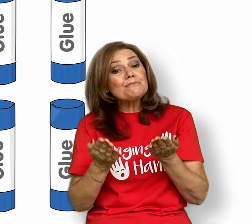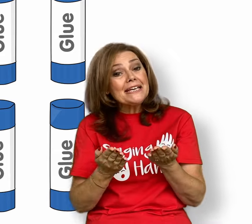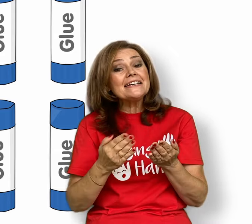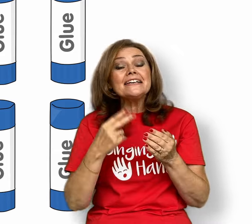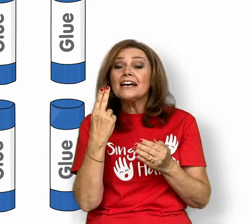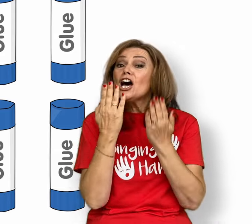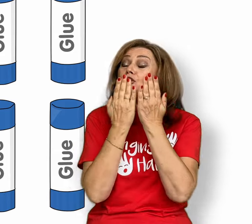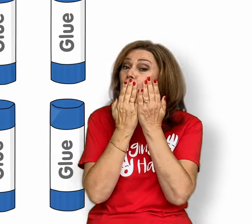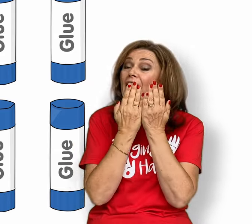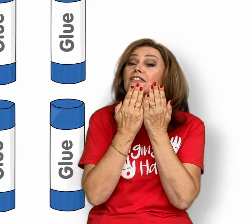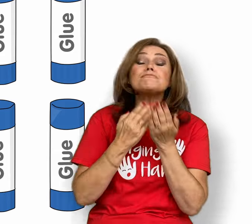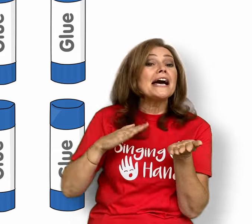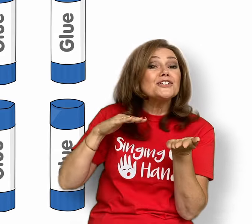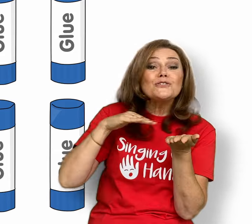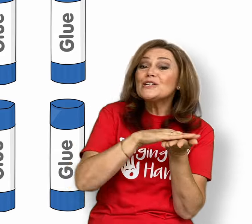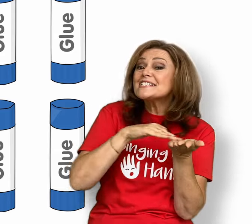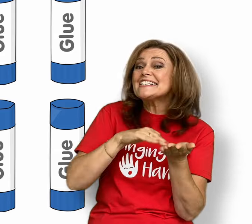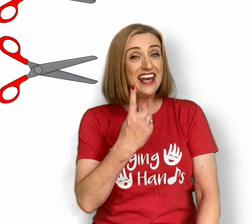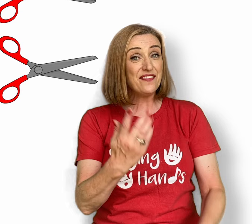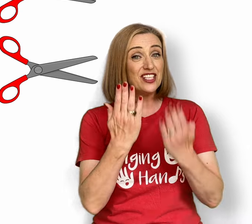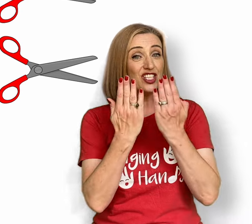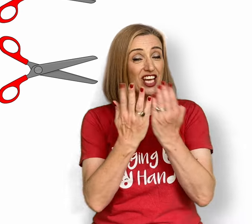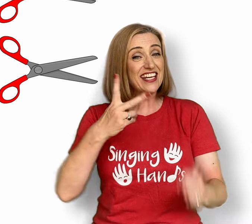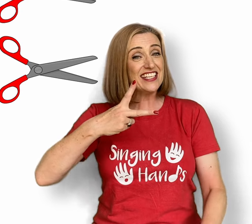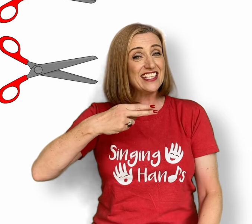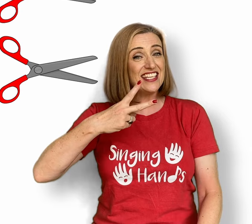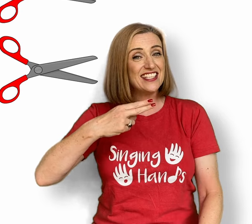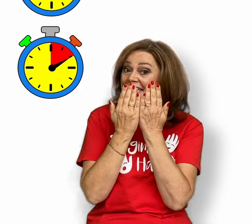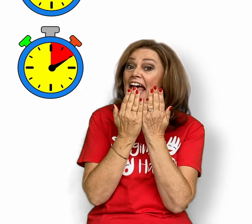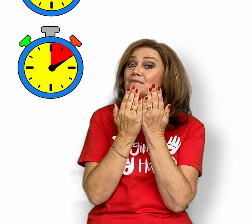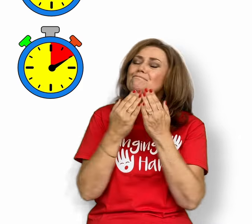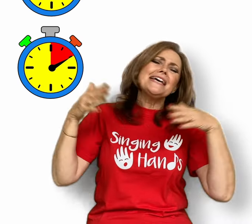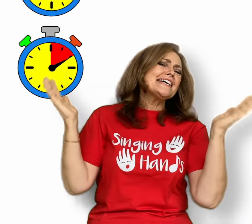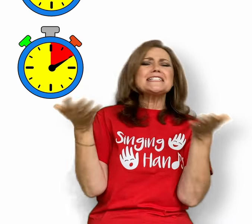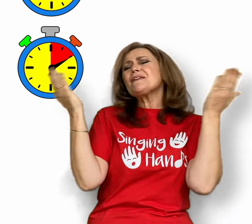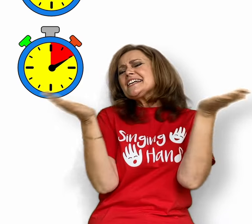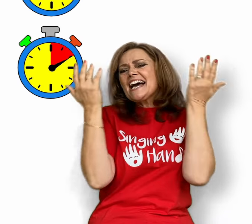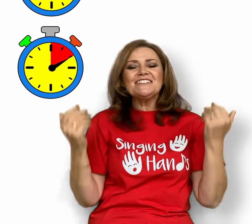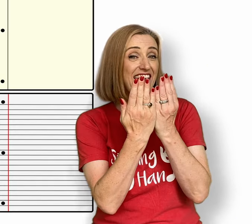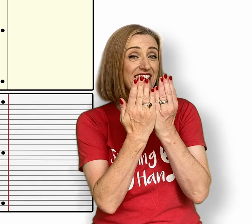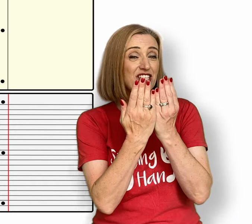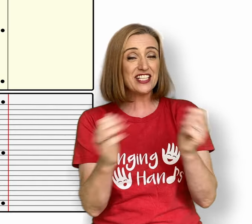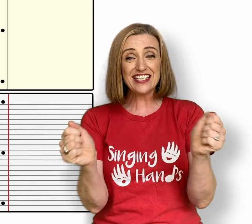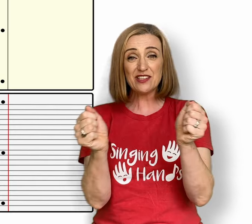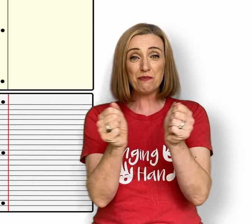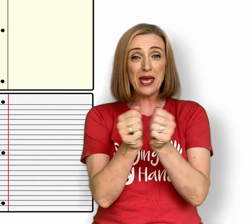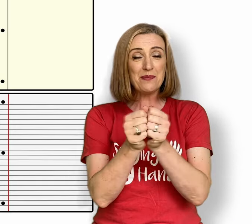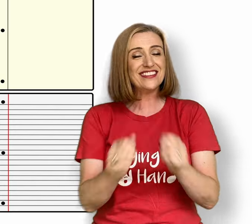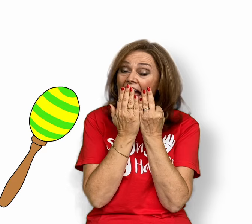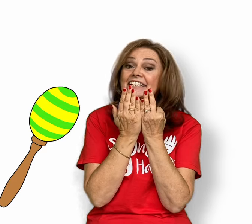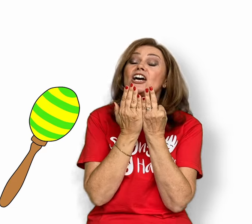gave to me 12 brand new glue sticks, 11 shiny scissors, 10 minutes playtime, 9 sheets